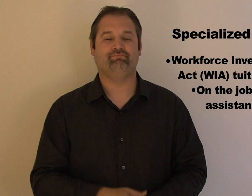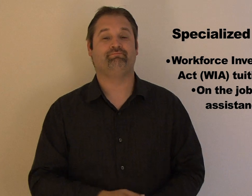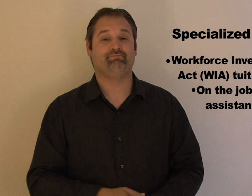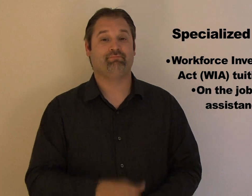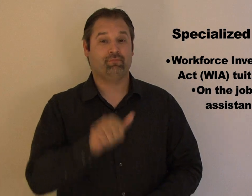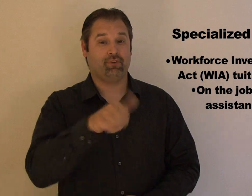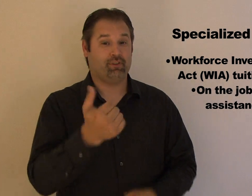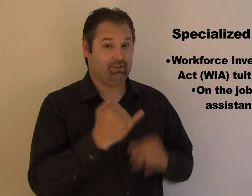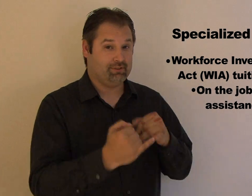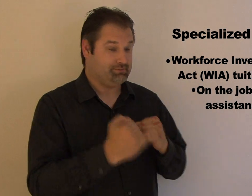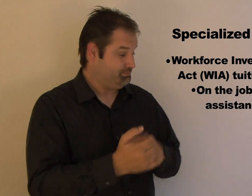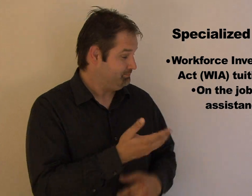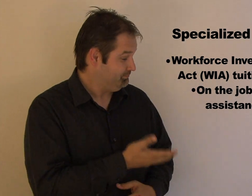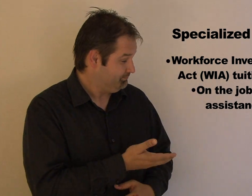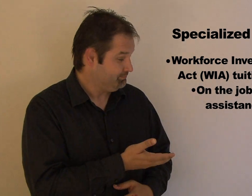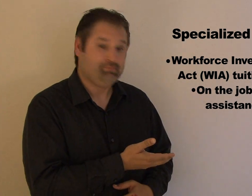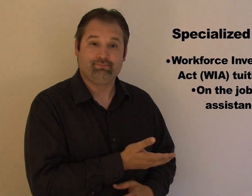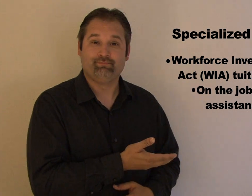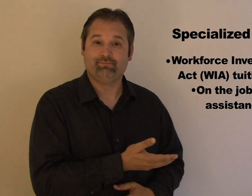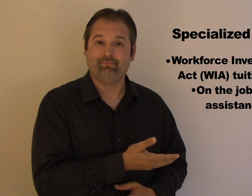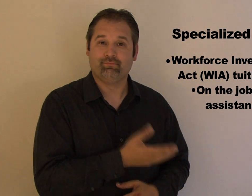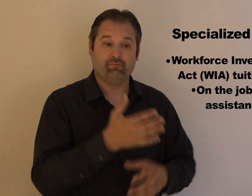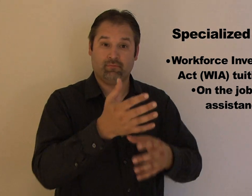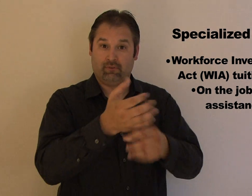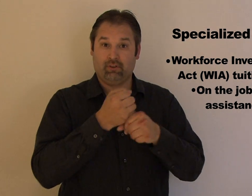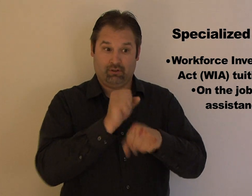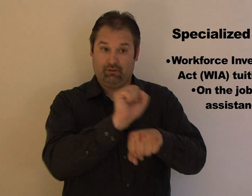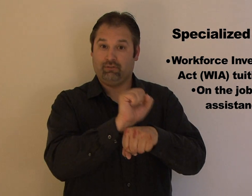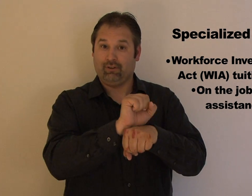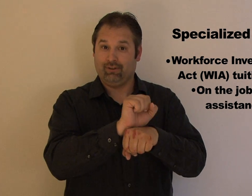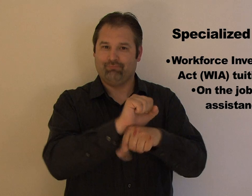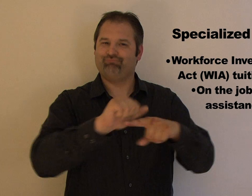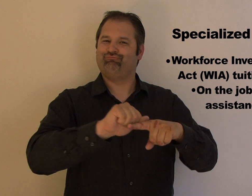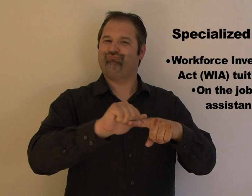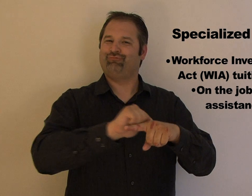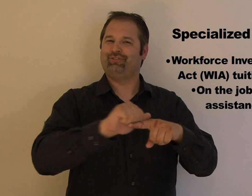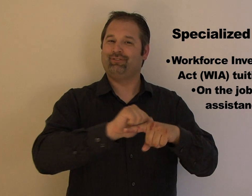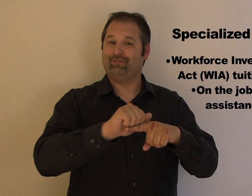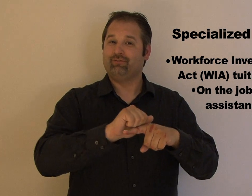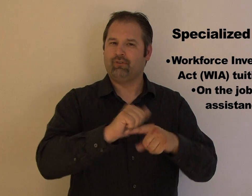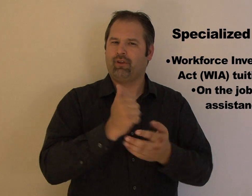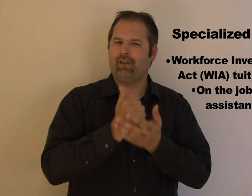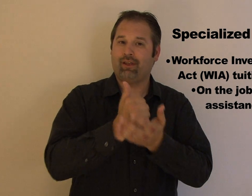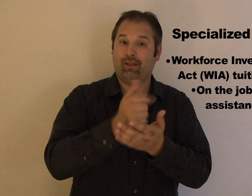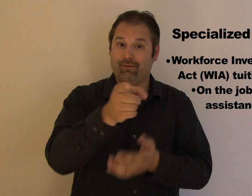And finally, on-the-job training assistance to help people learn how to do their jobs while they're working.